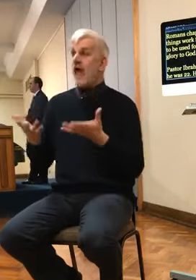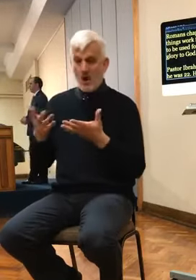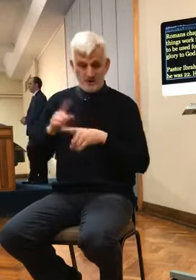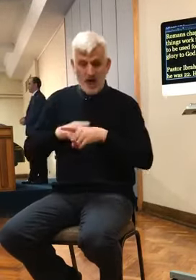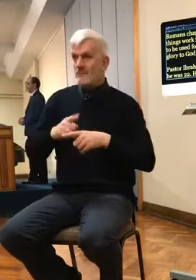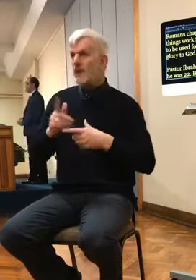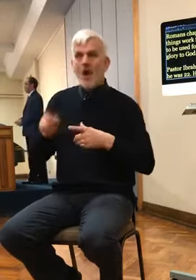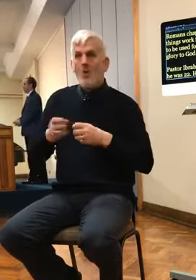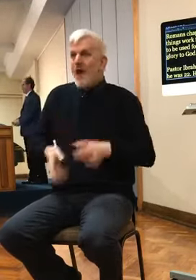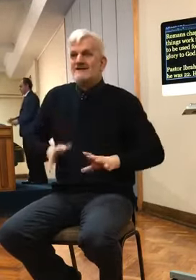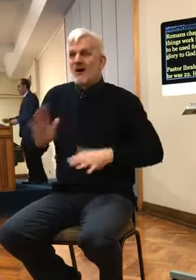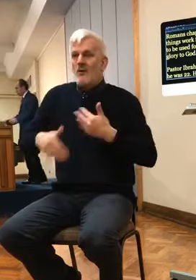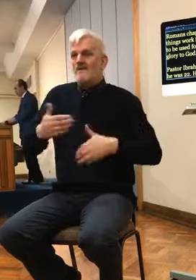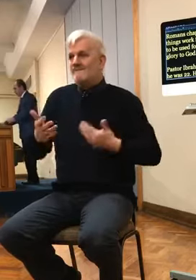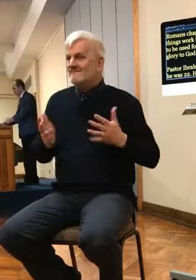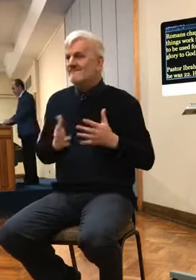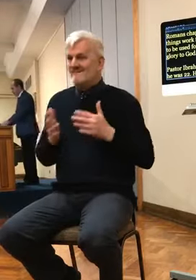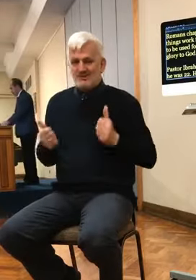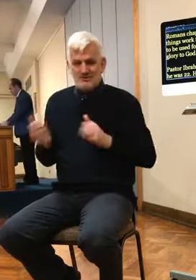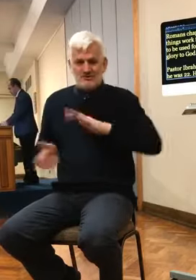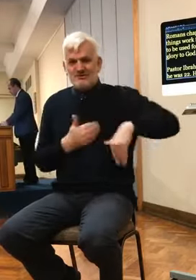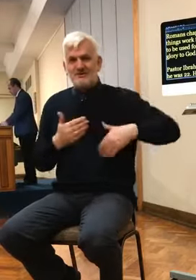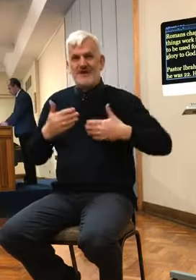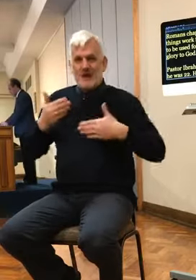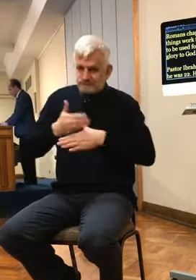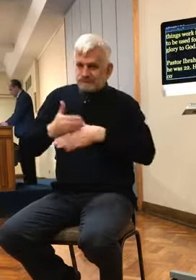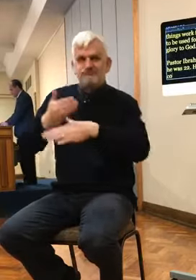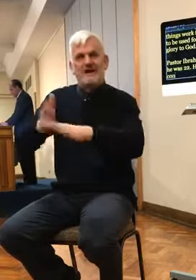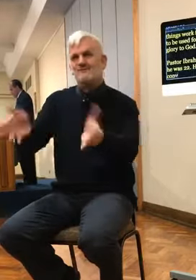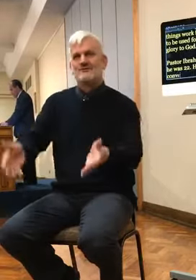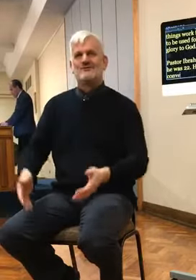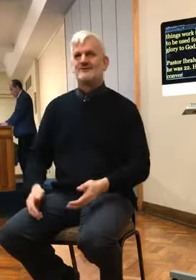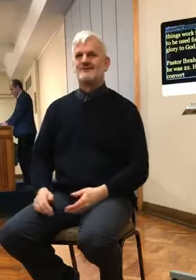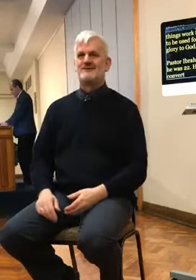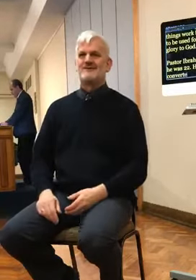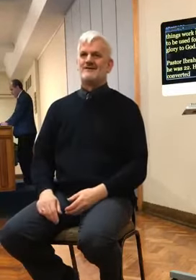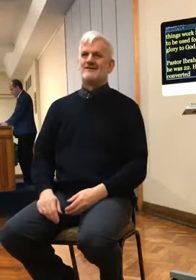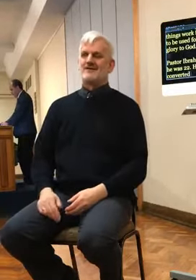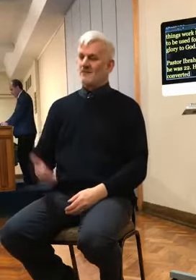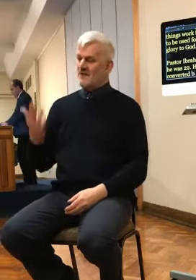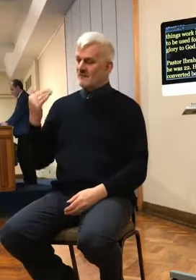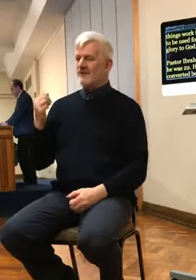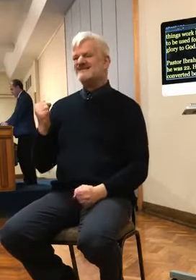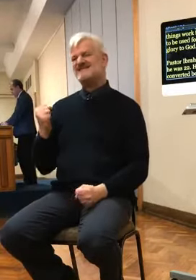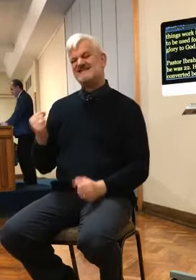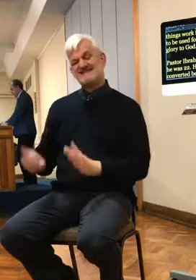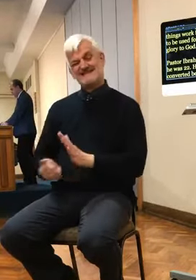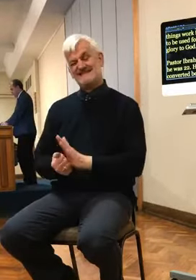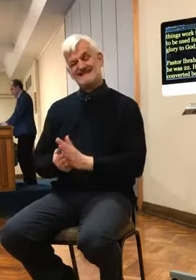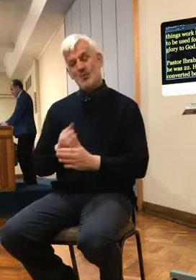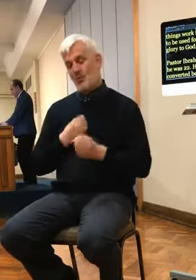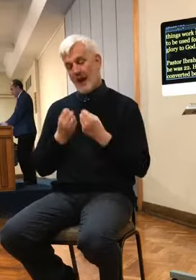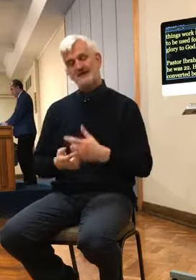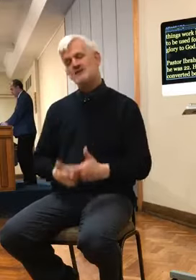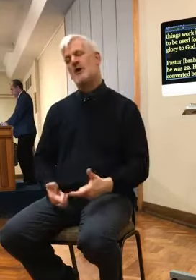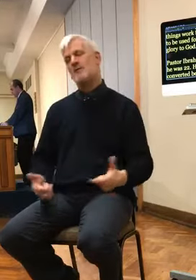waste. No more time to waste. So time is so precious. And I believe the richest man in the world